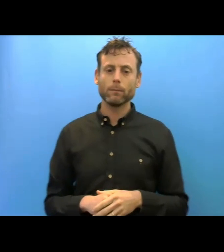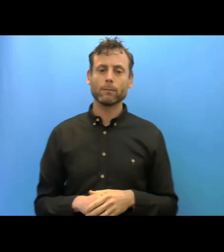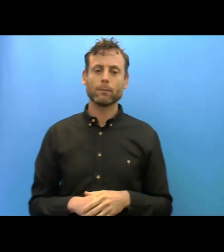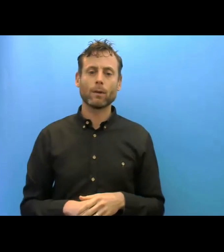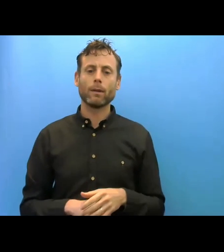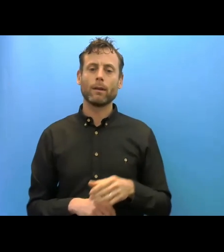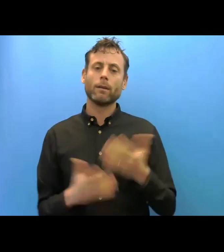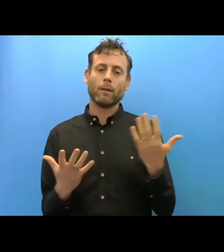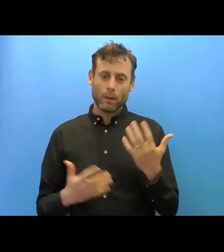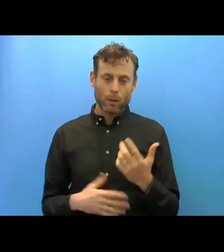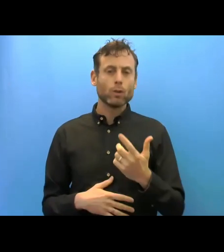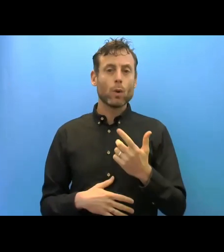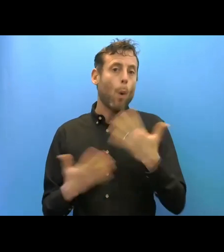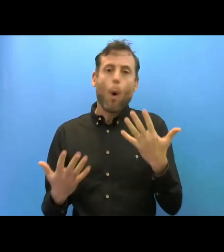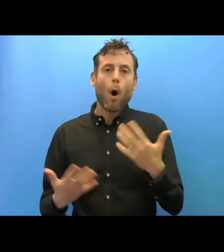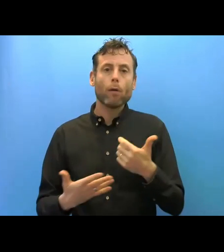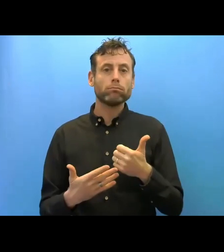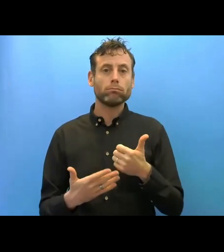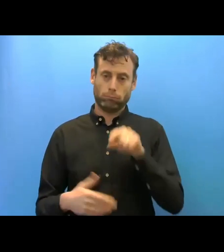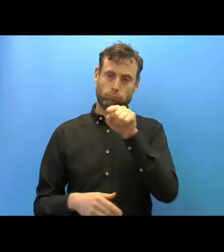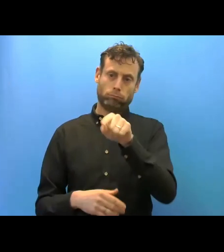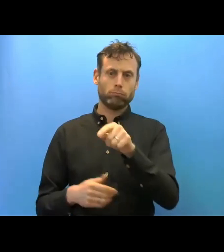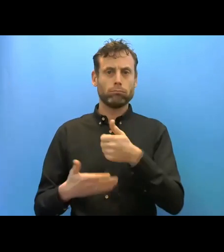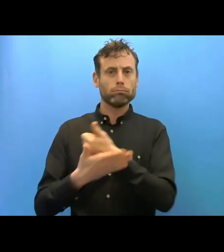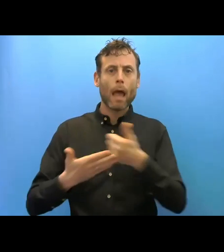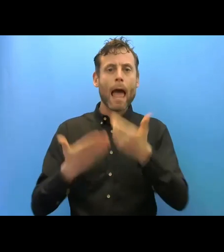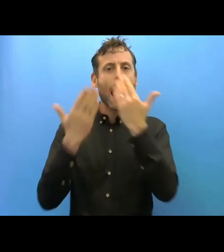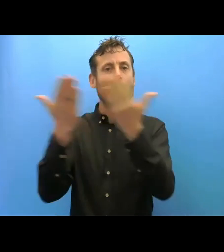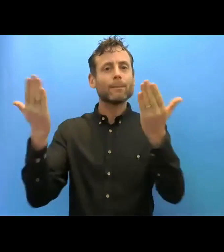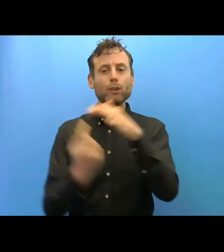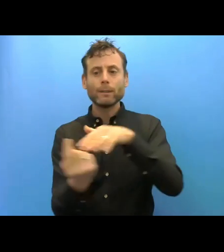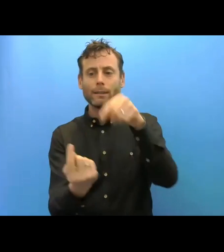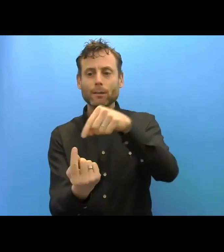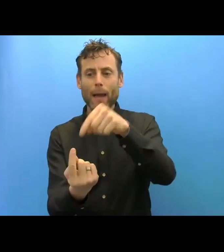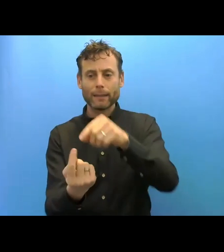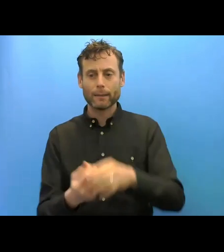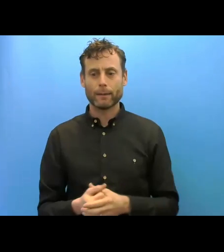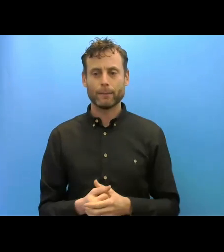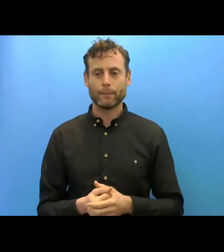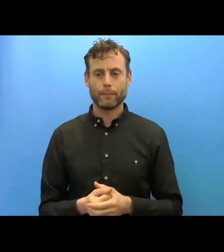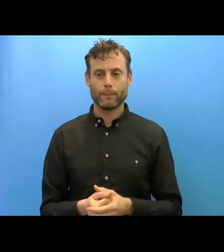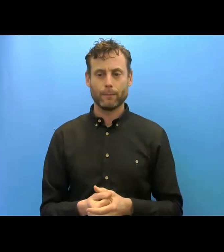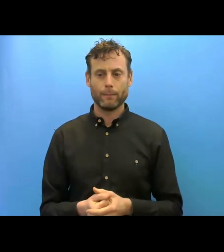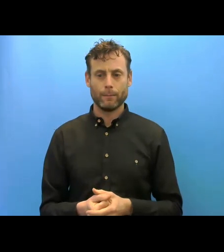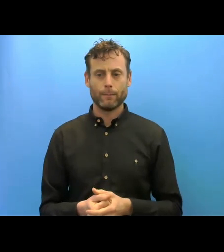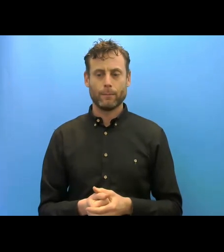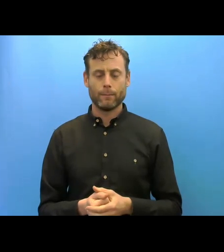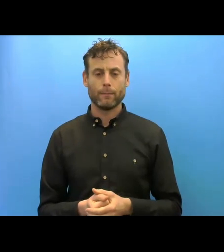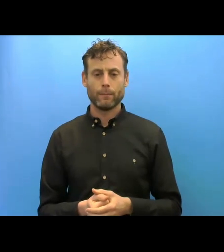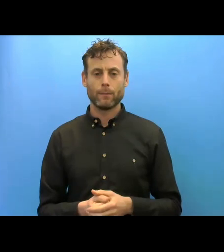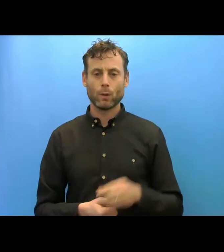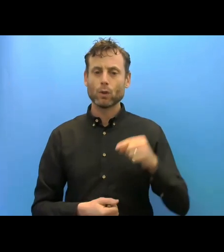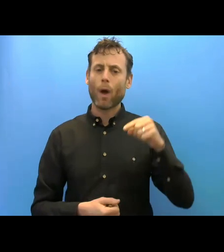a traditional exhibiting spaces. I'm also delighted to develop this approach, engaging